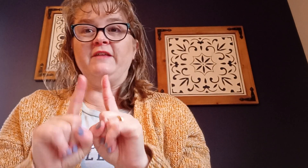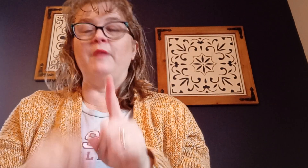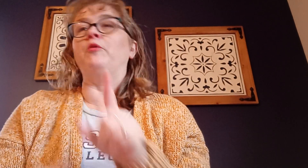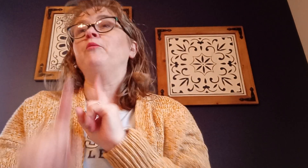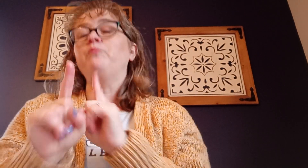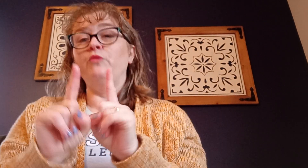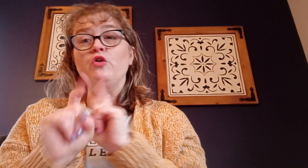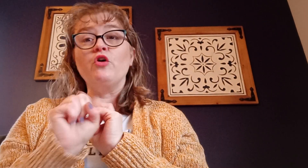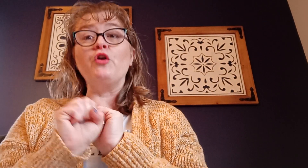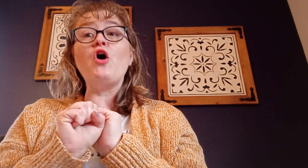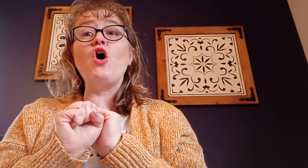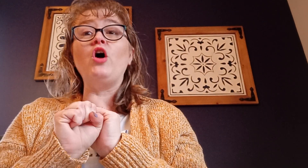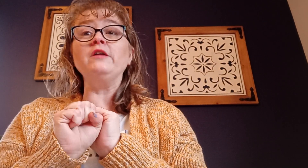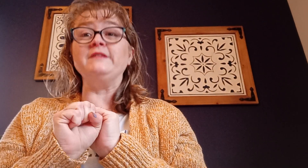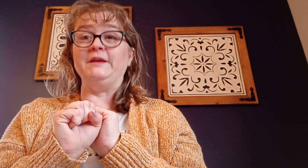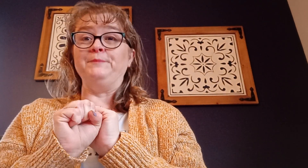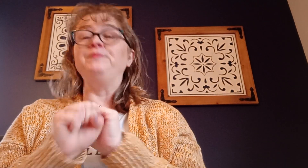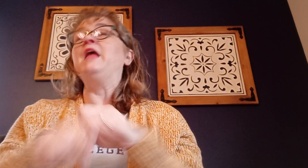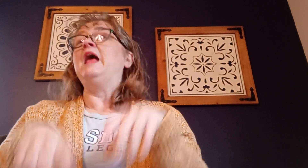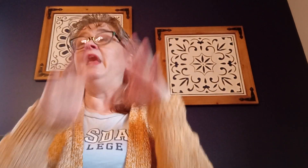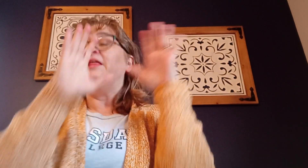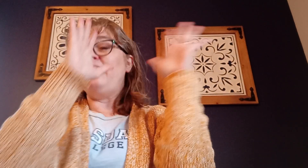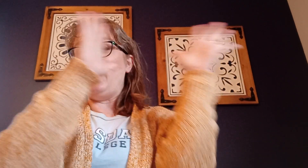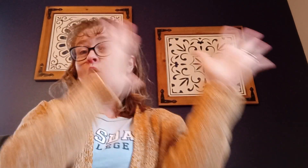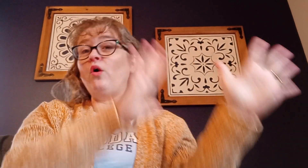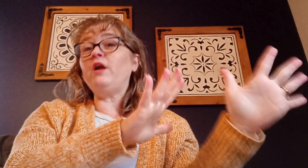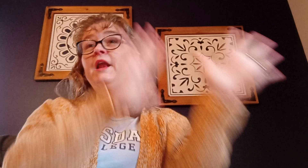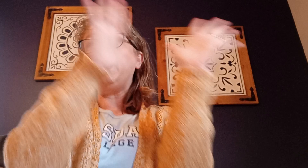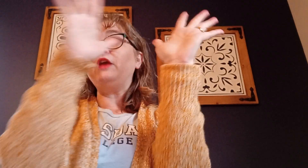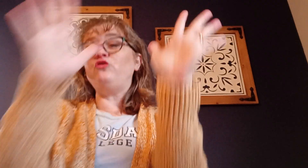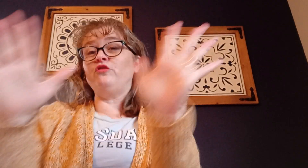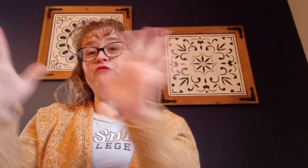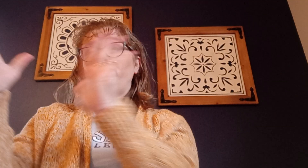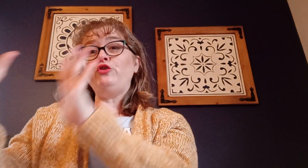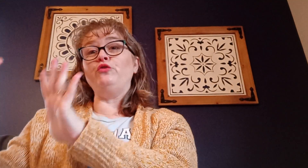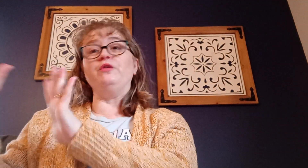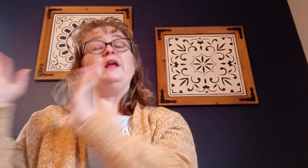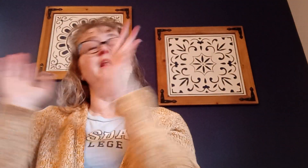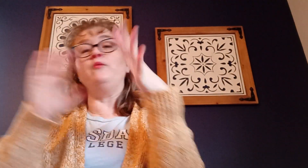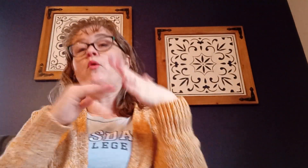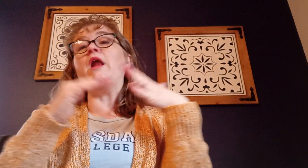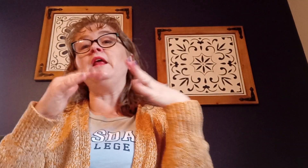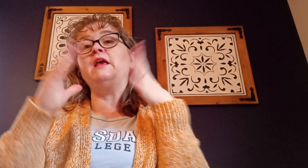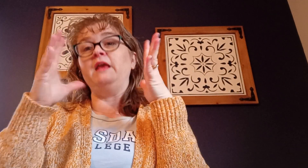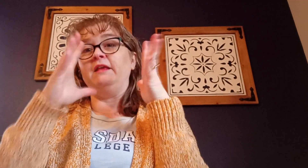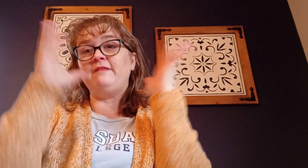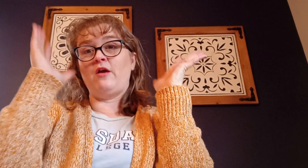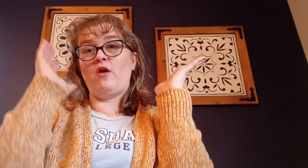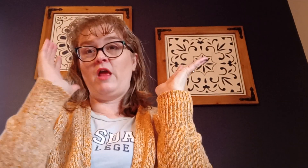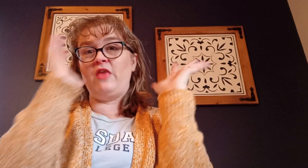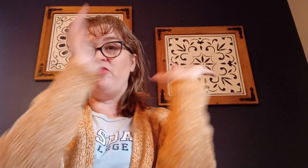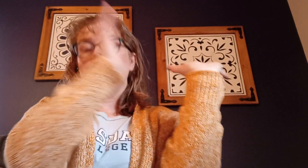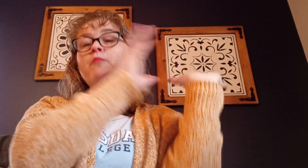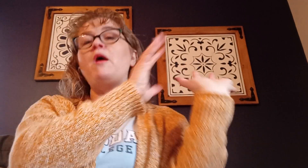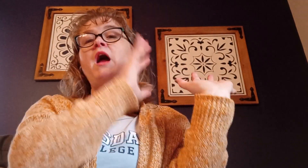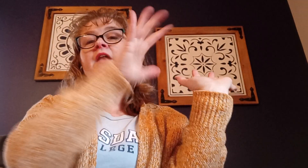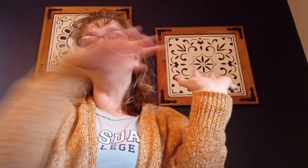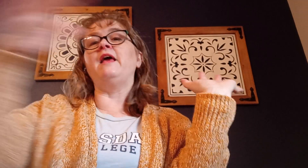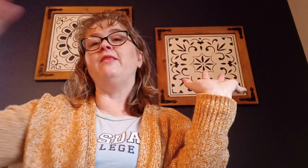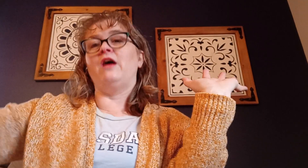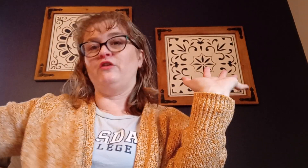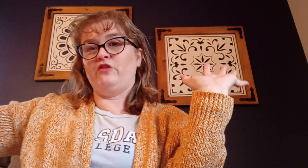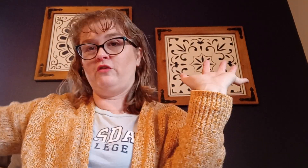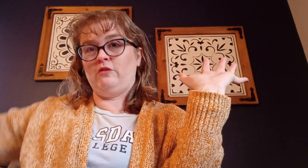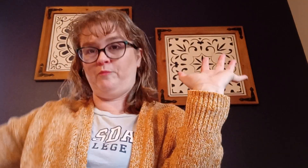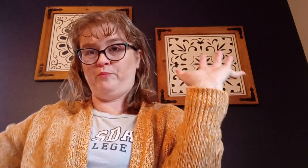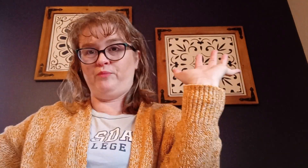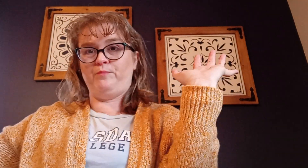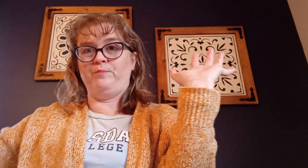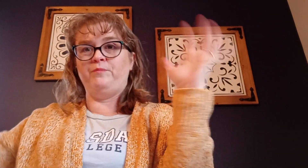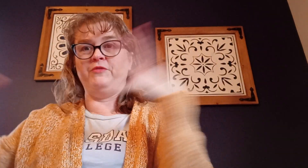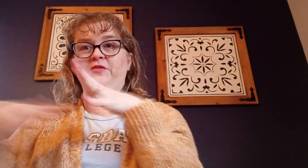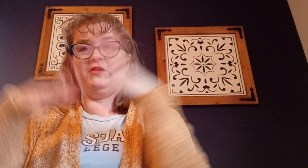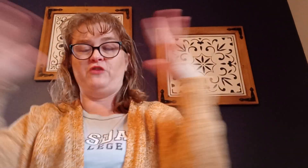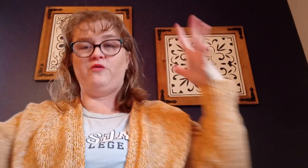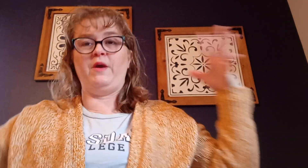example. You go to Aldi, they organize your food in what is, in their minds, a logical